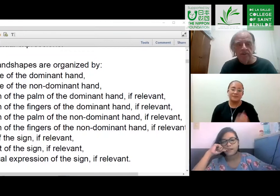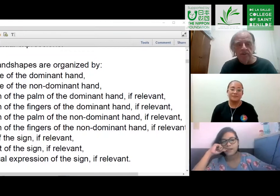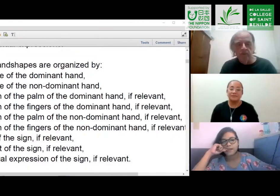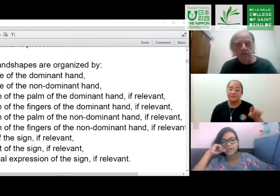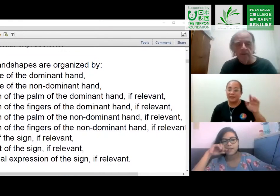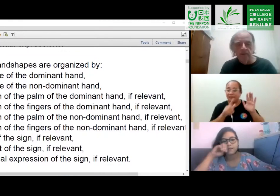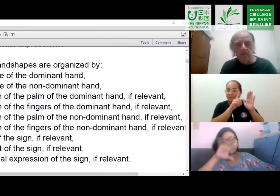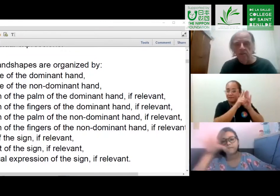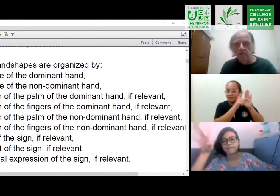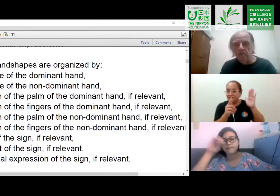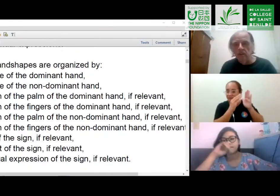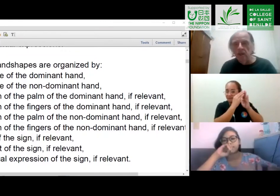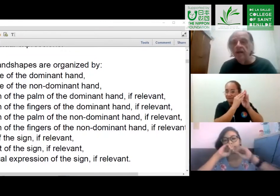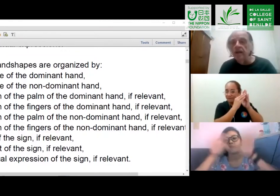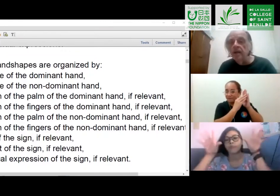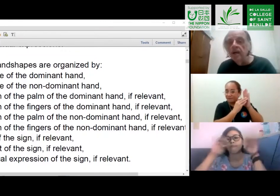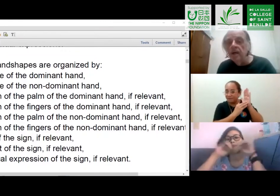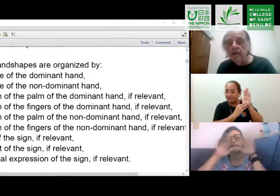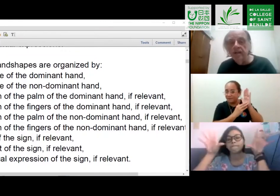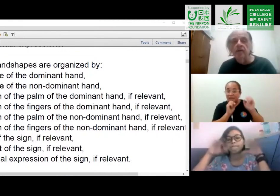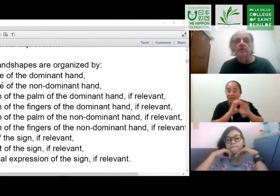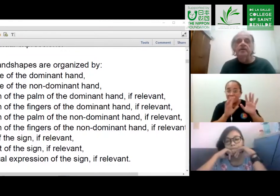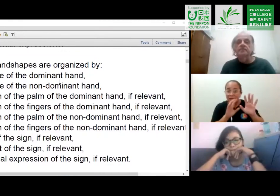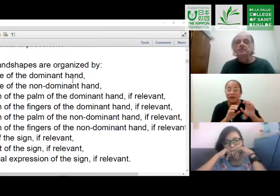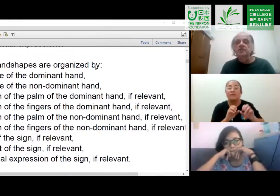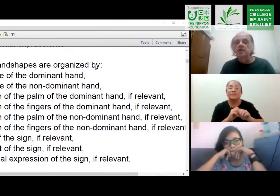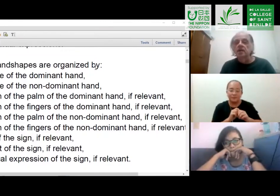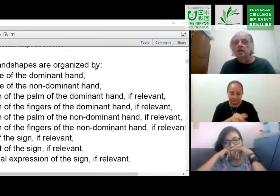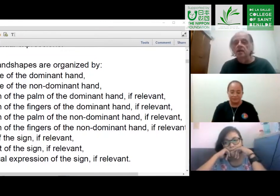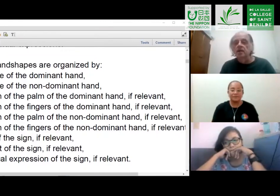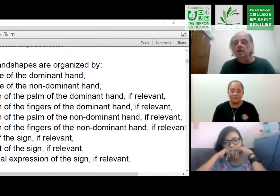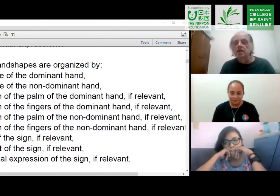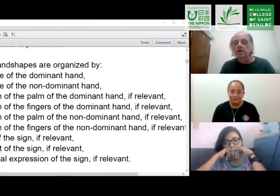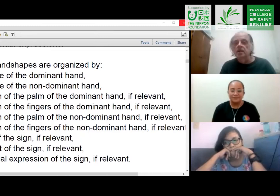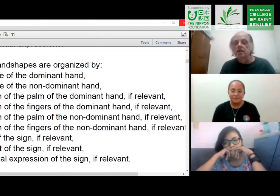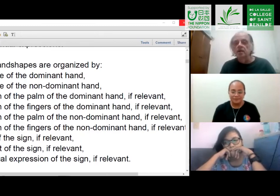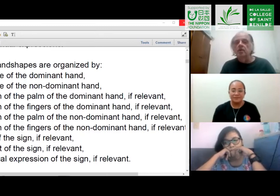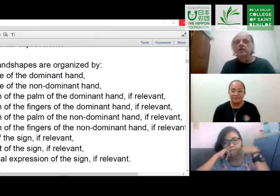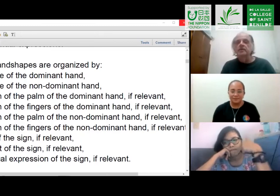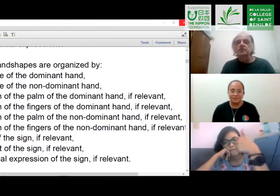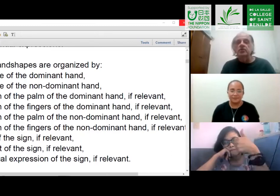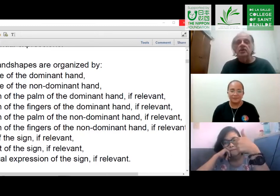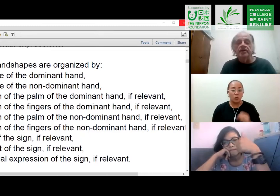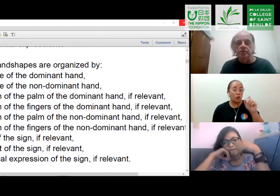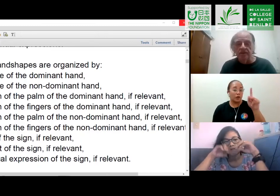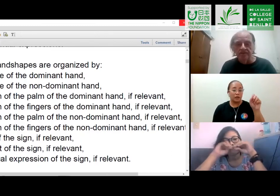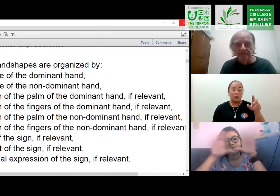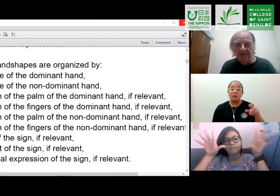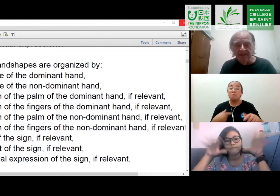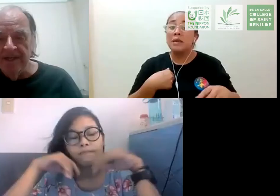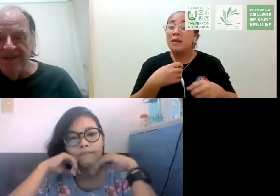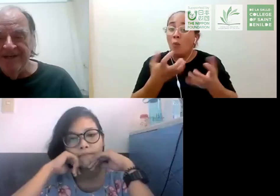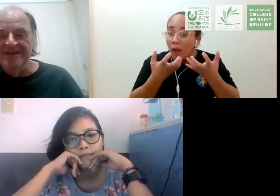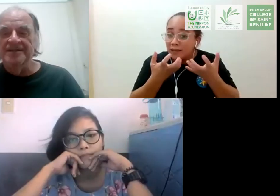It's clear, sir. It's clear. Huh? It's clear, Okay. sir. Yeah, me saying it's clear. Okay, just want to make sure.